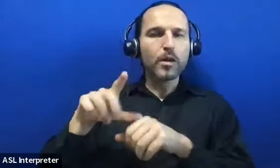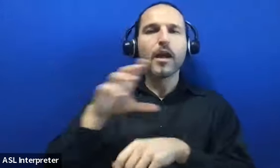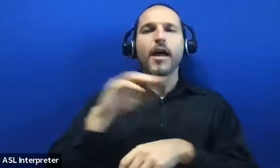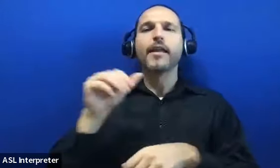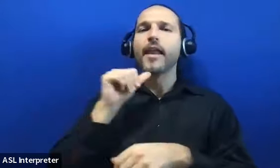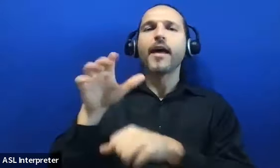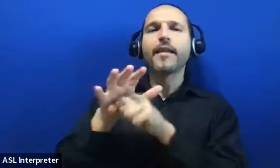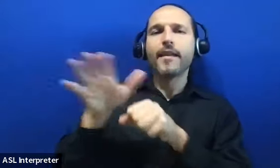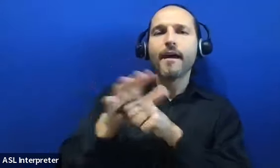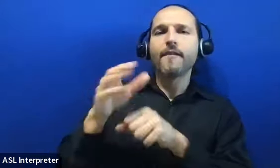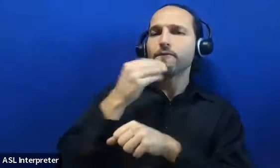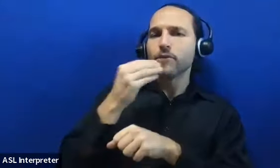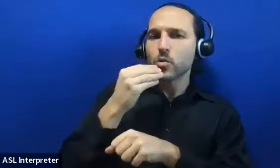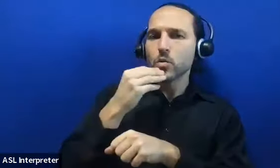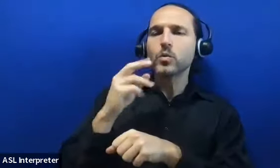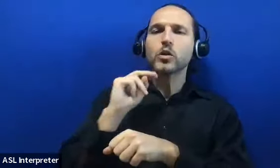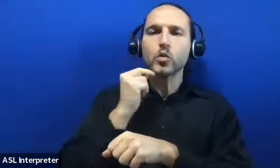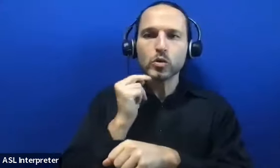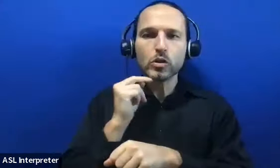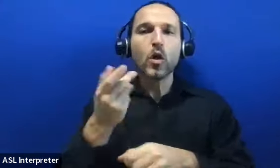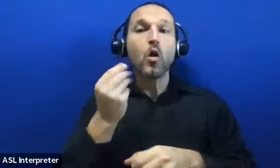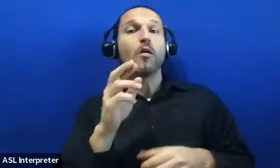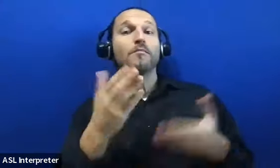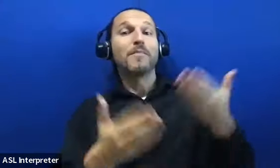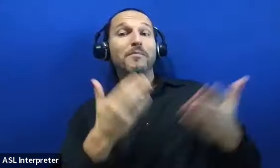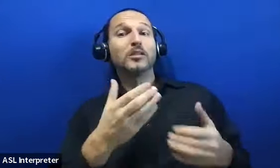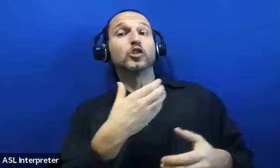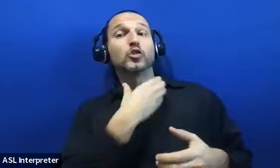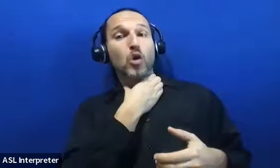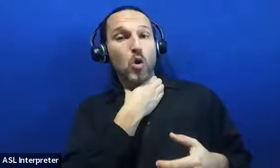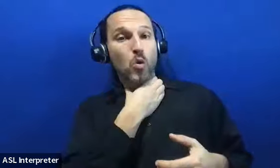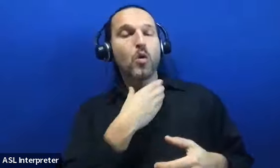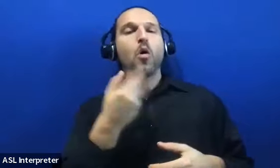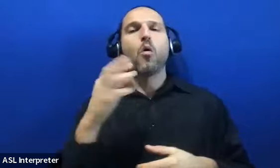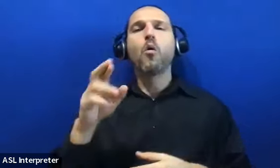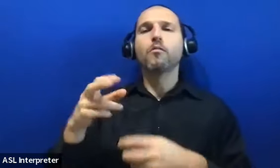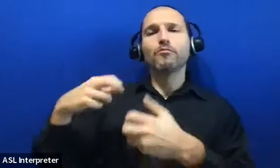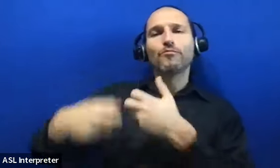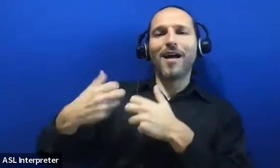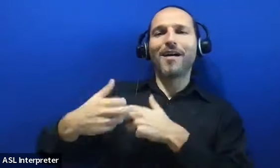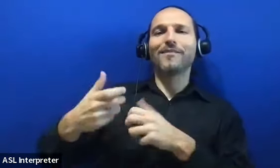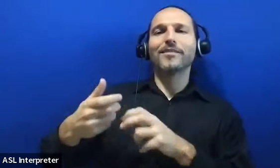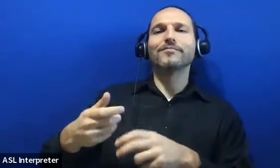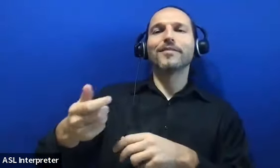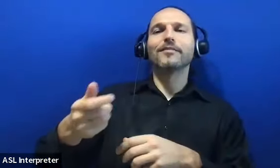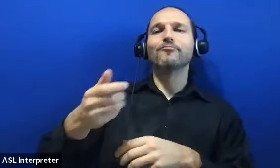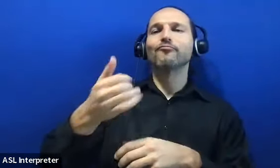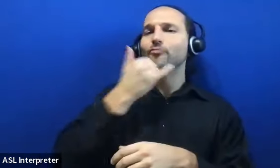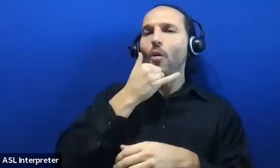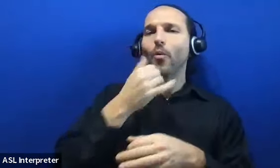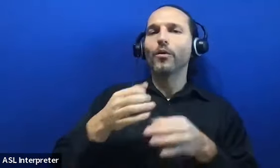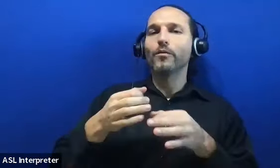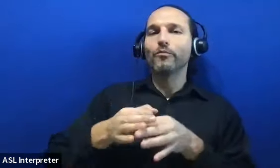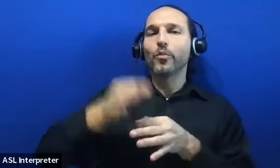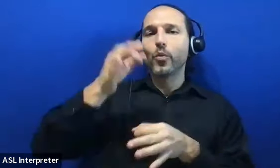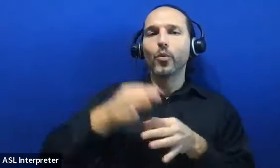of choking or aspiration, which is when that food goes into the airway, into that